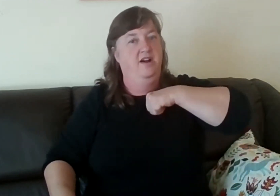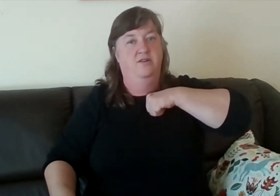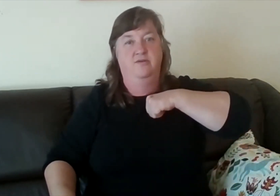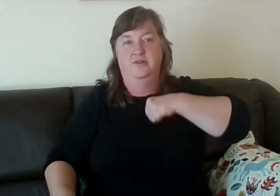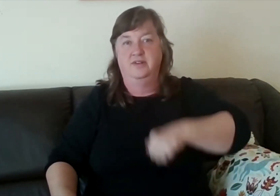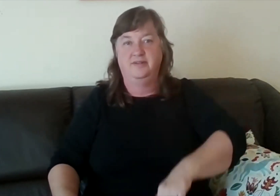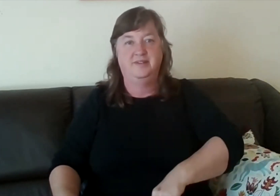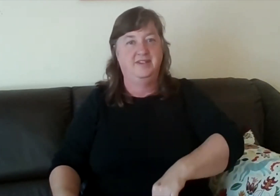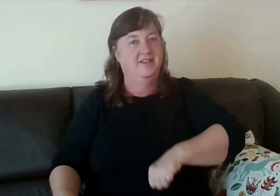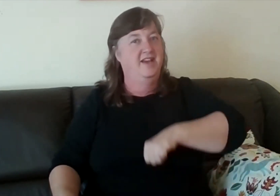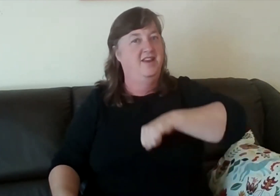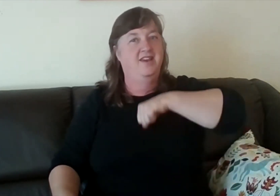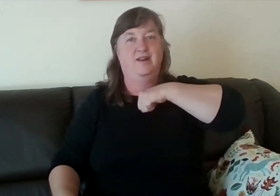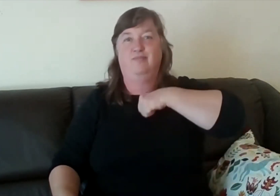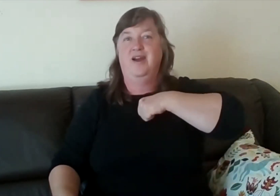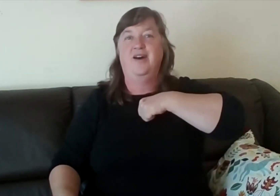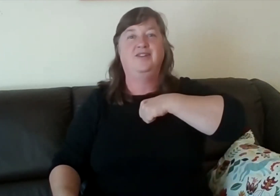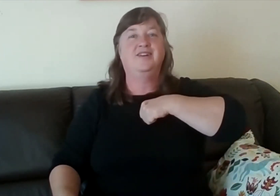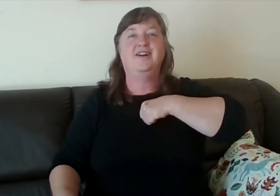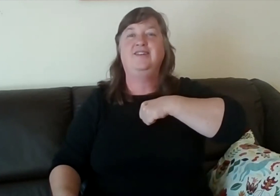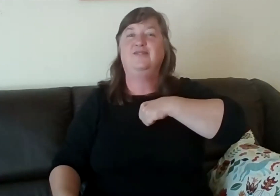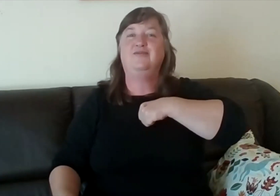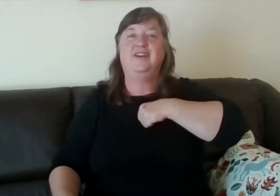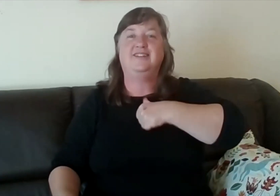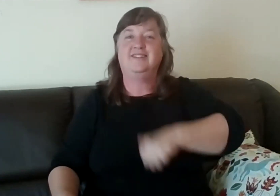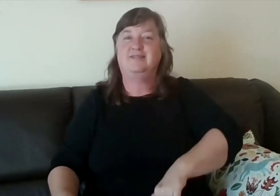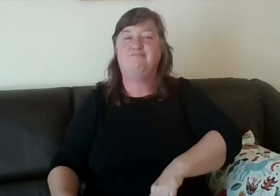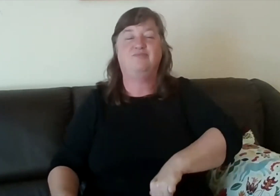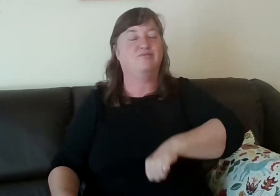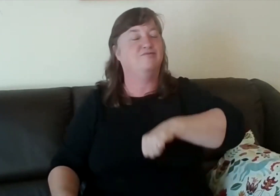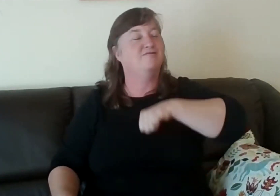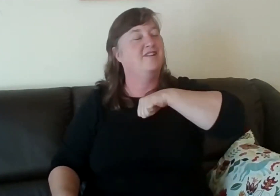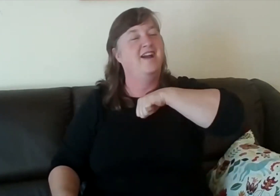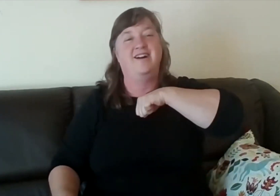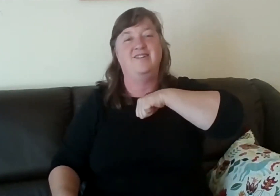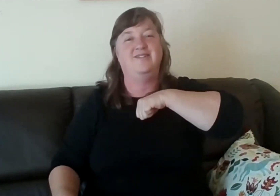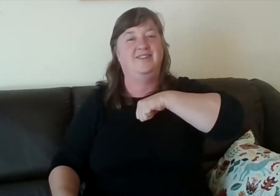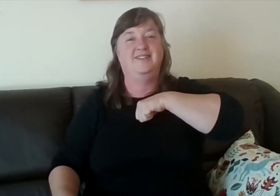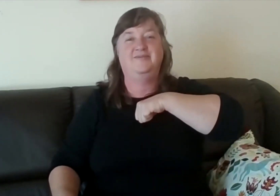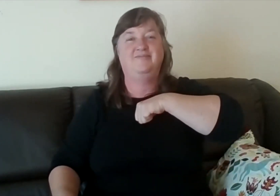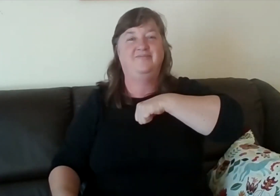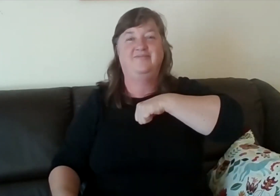Proud. And you get a proud look on your face. Proud.